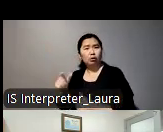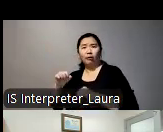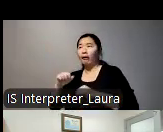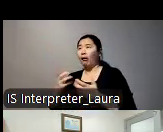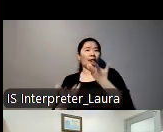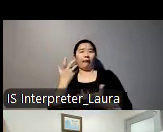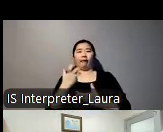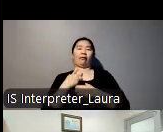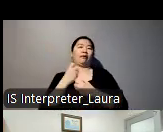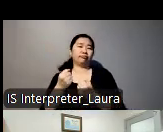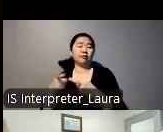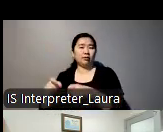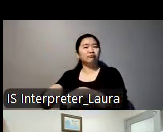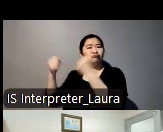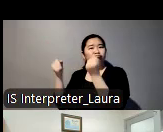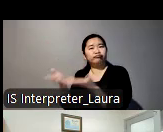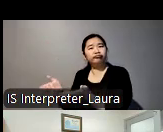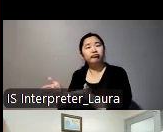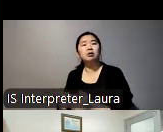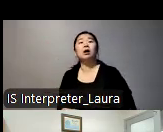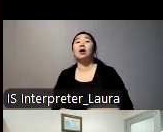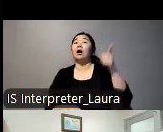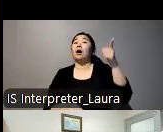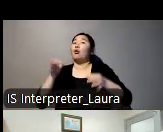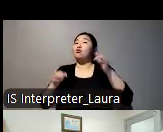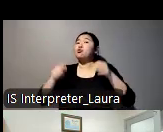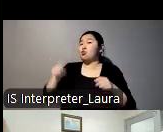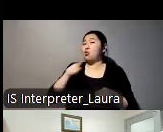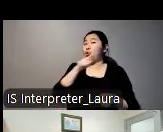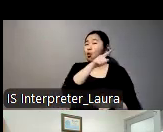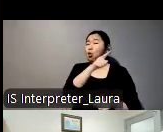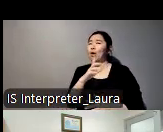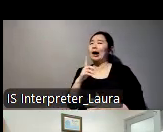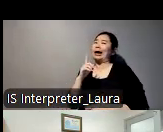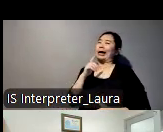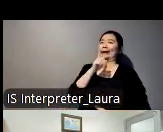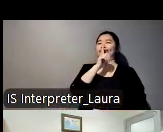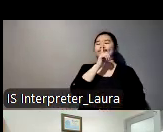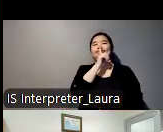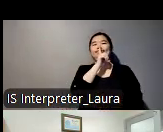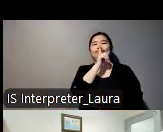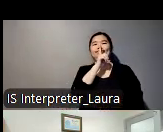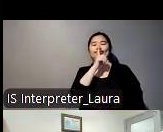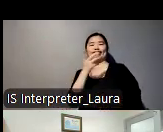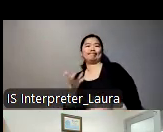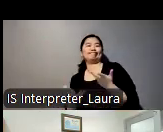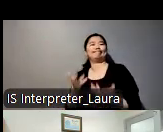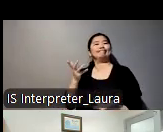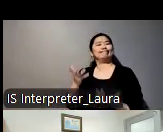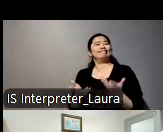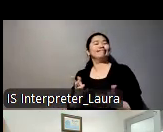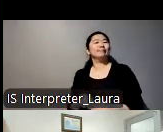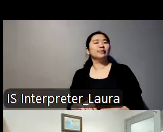inclusion. In Korea, the status quo, psychiatric hospitals and mental health